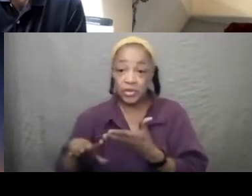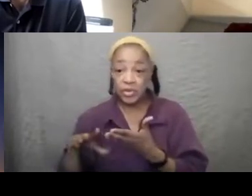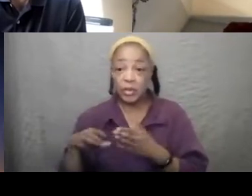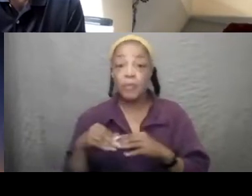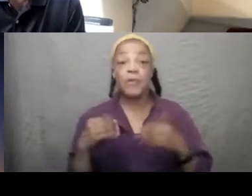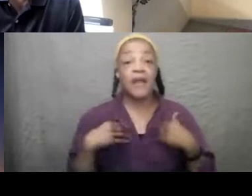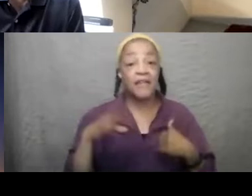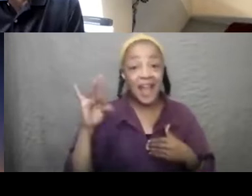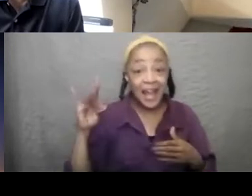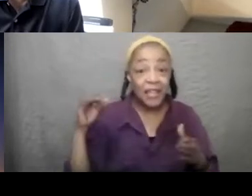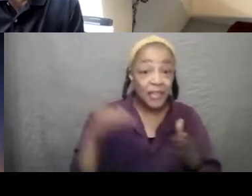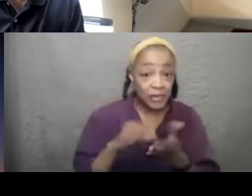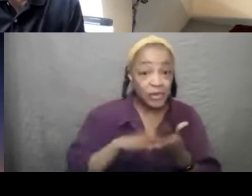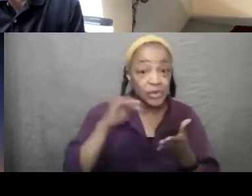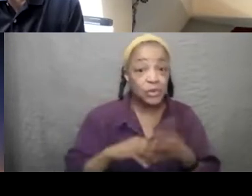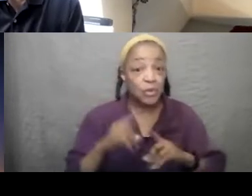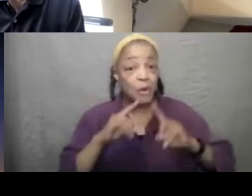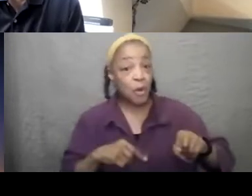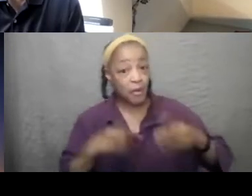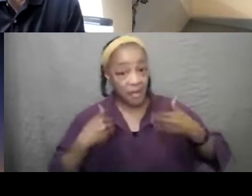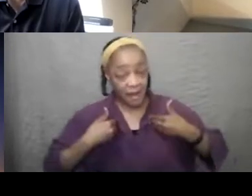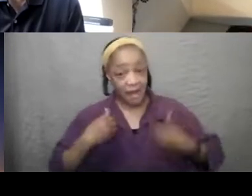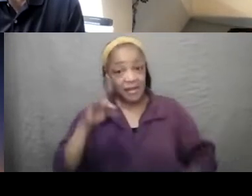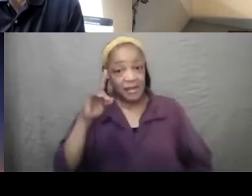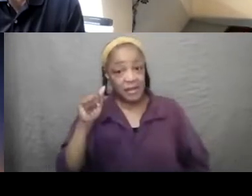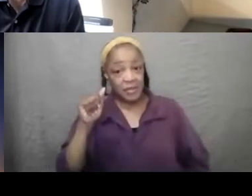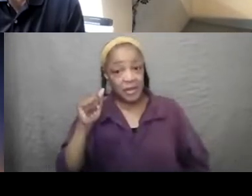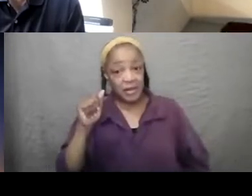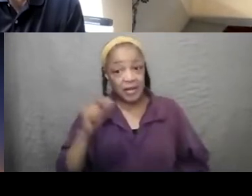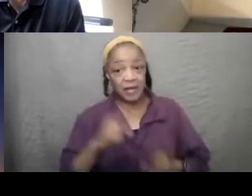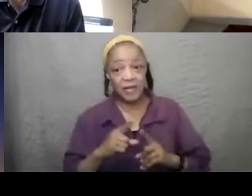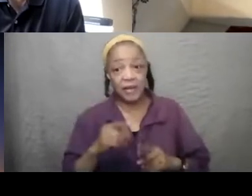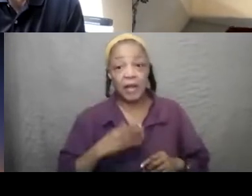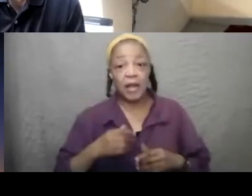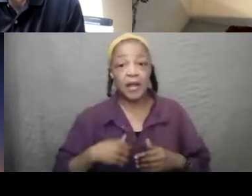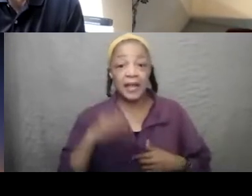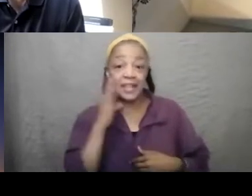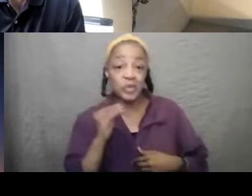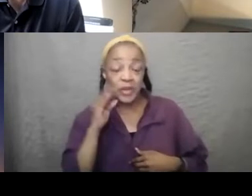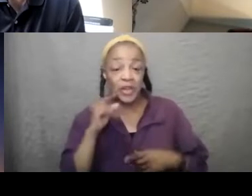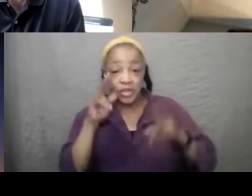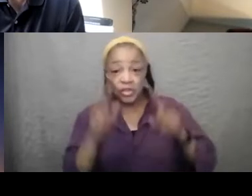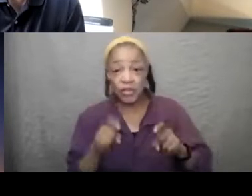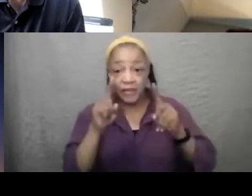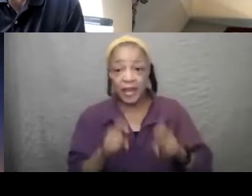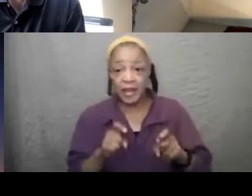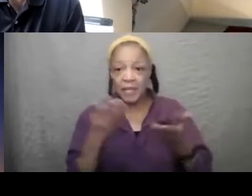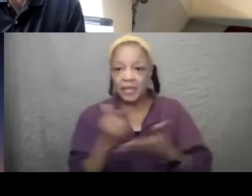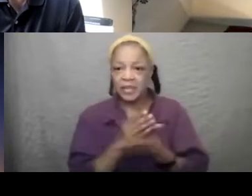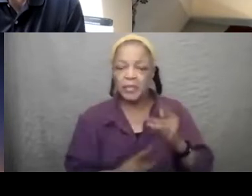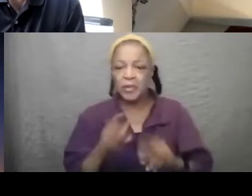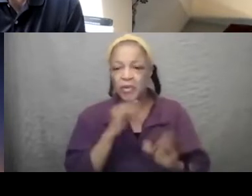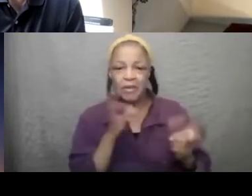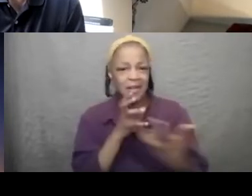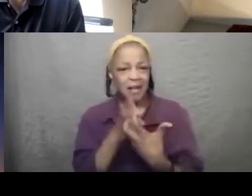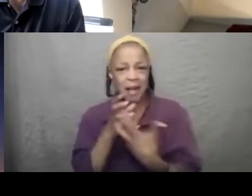that report themselves as disabled on the My Experience survey. Now, some of them just may not need accommodations.